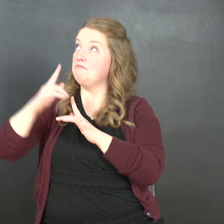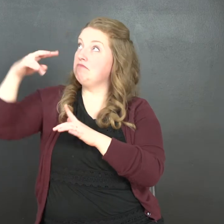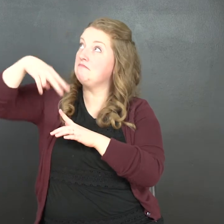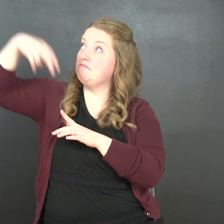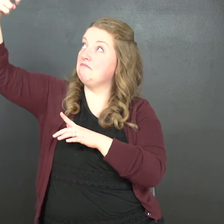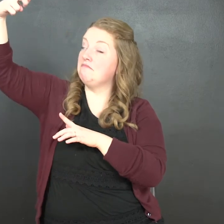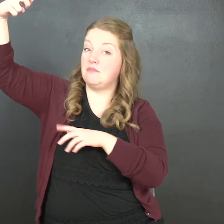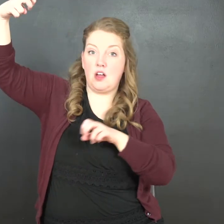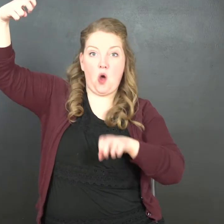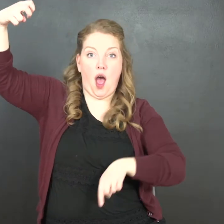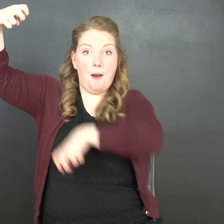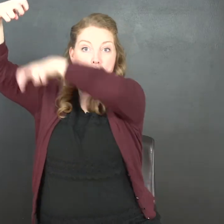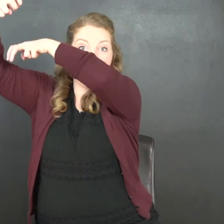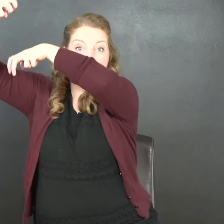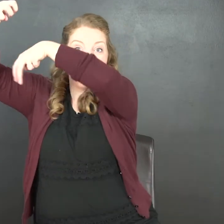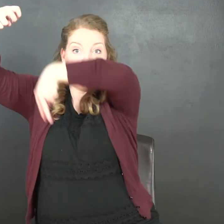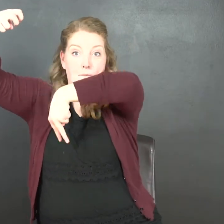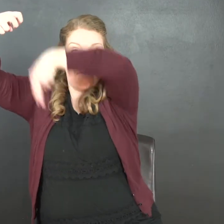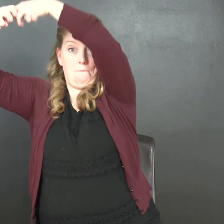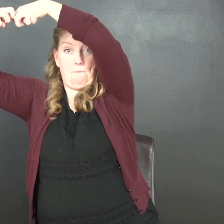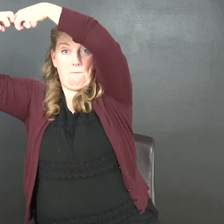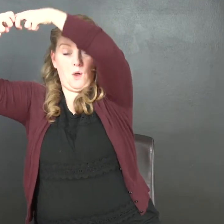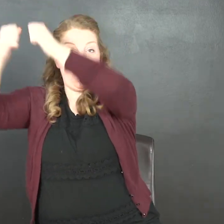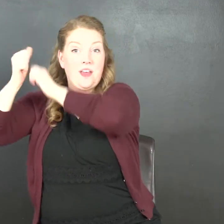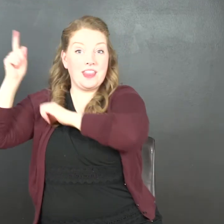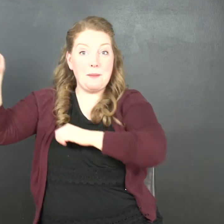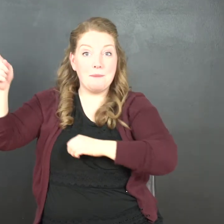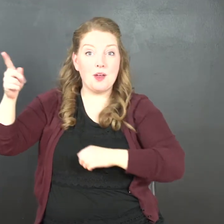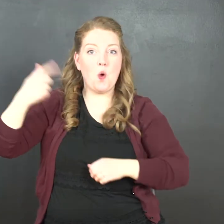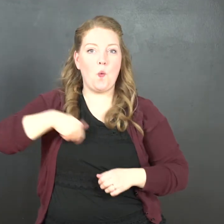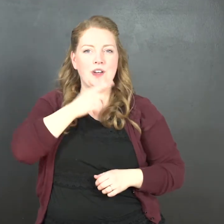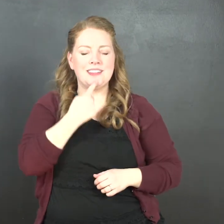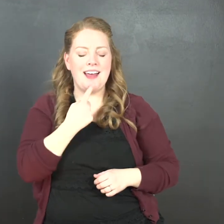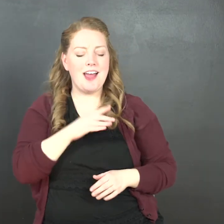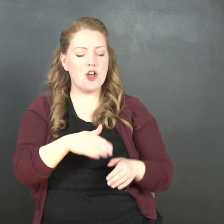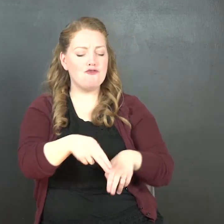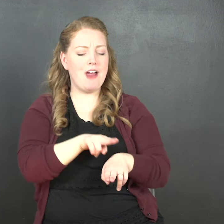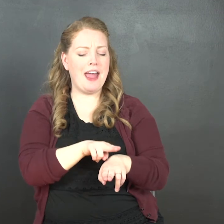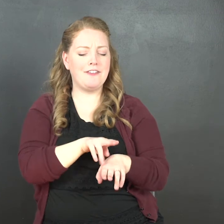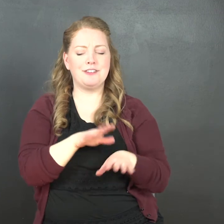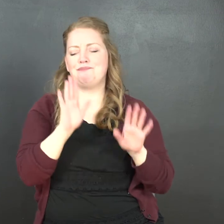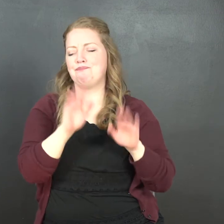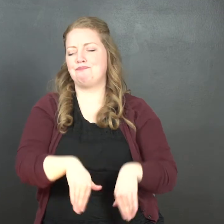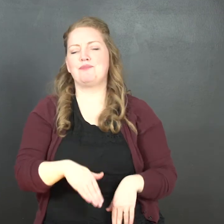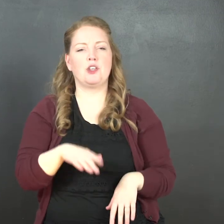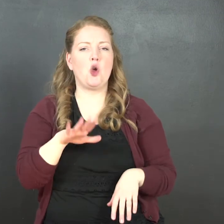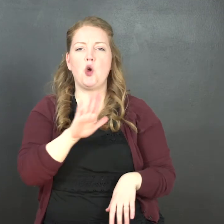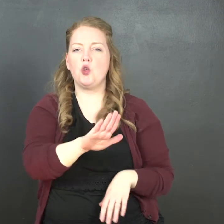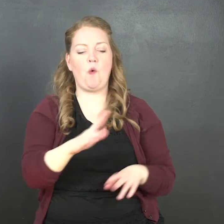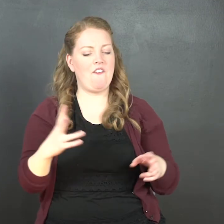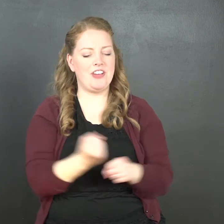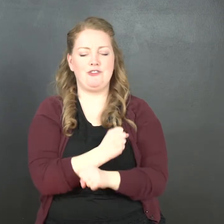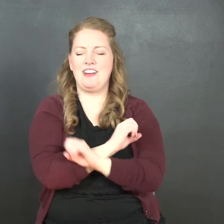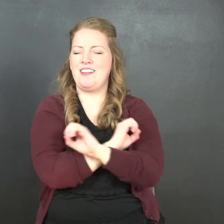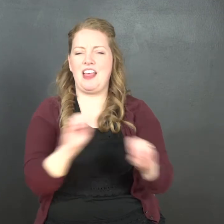The great truth in all of this is this one simple fact. As the old hymn writer